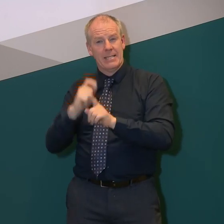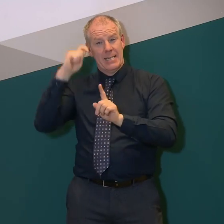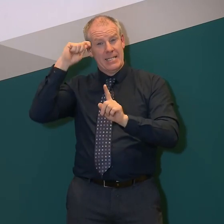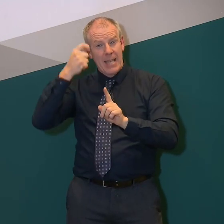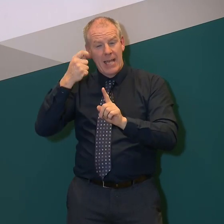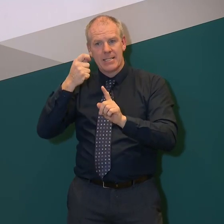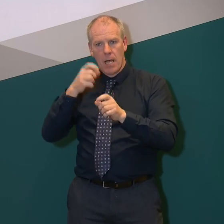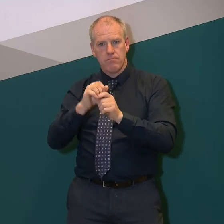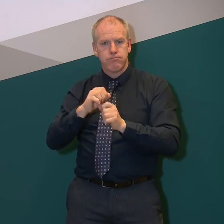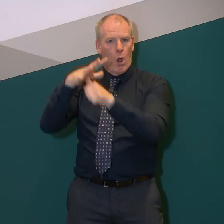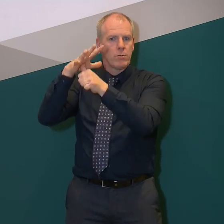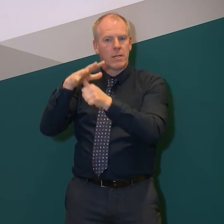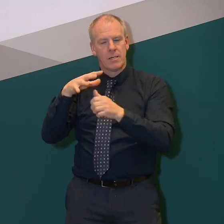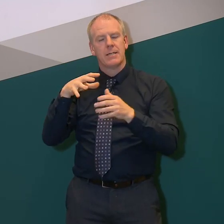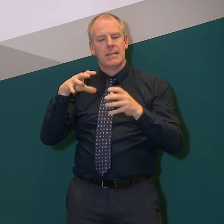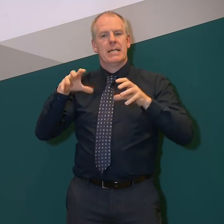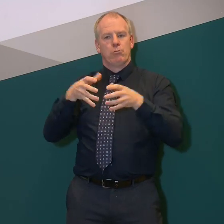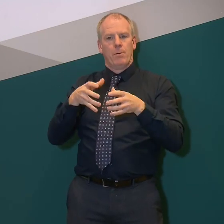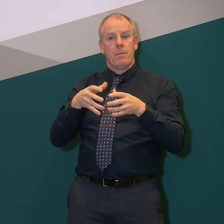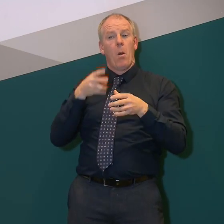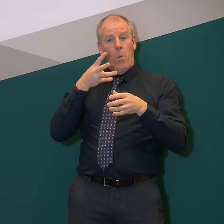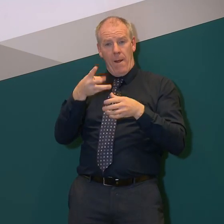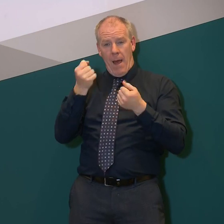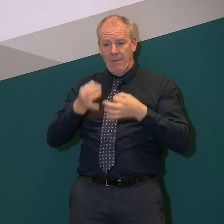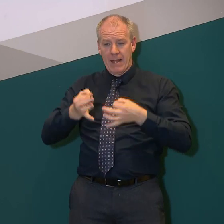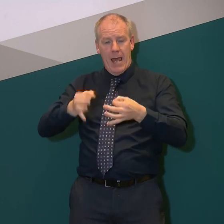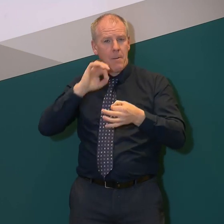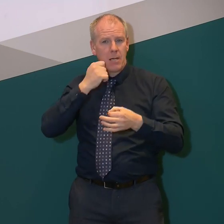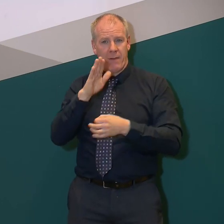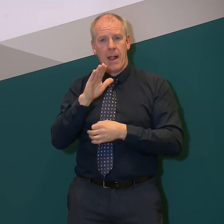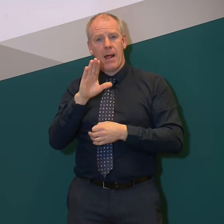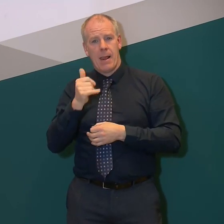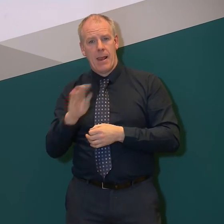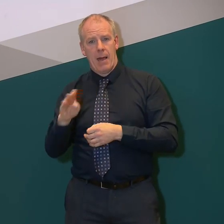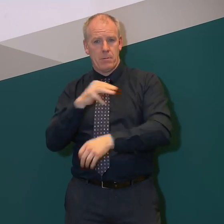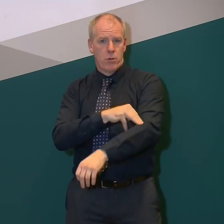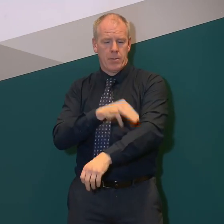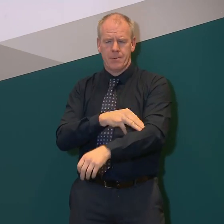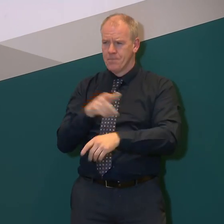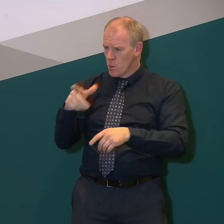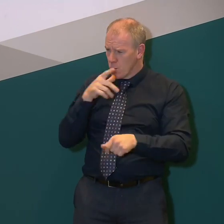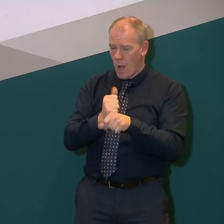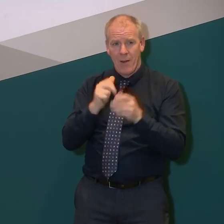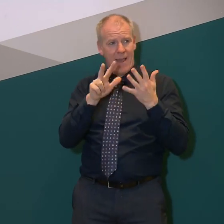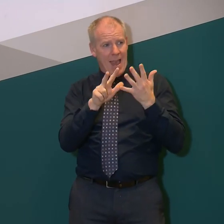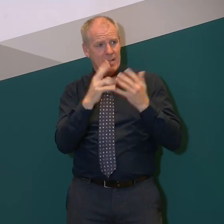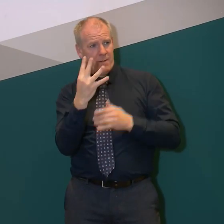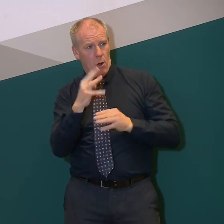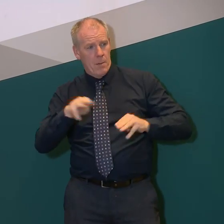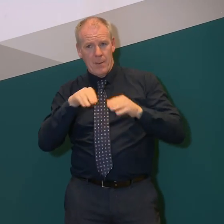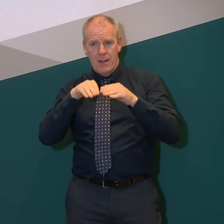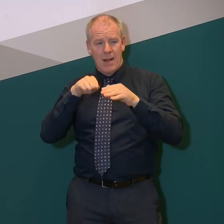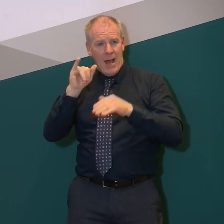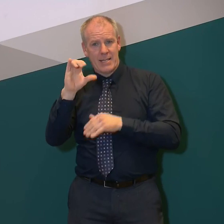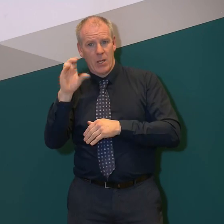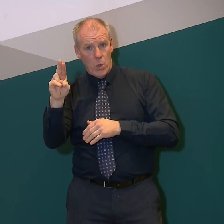those priority groups. But there will be delays because of these lab issues. And in relation to the 84 cases that have been admitted to ICU,